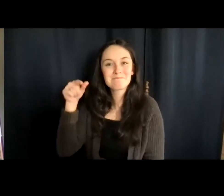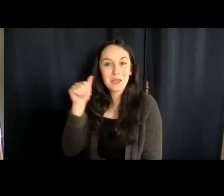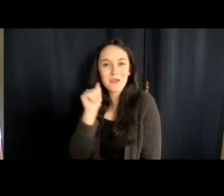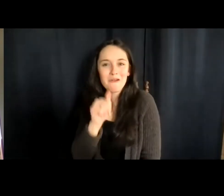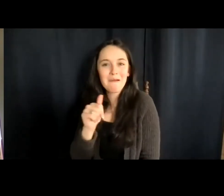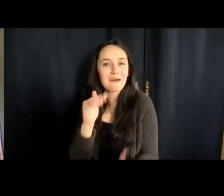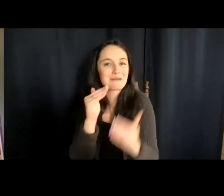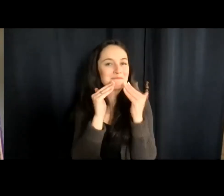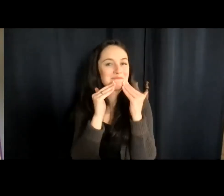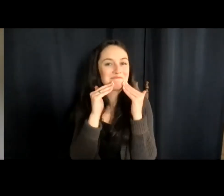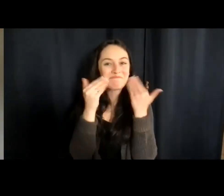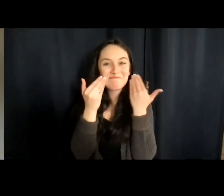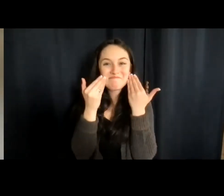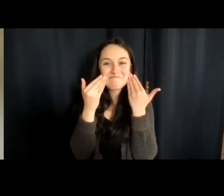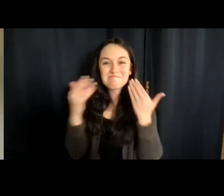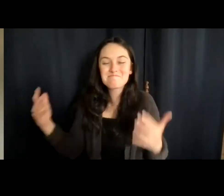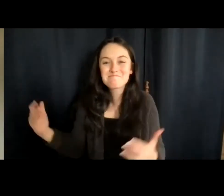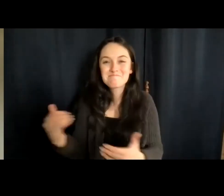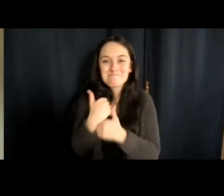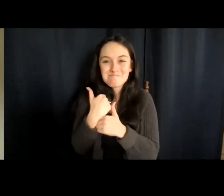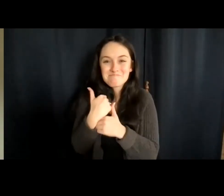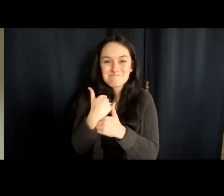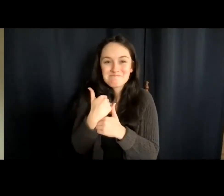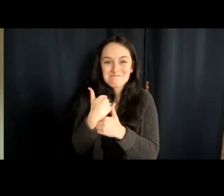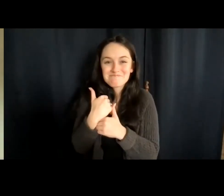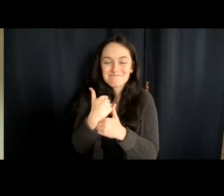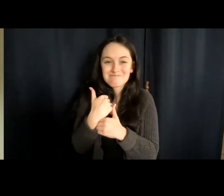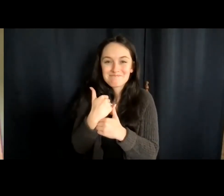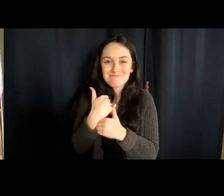and squeezed her new friend.